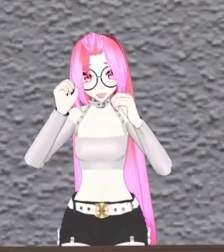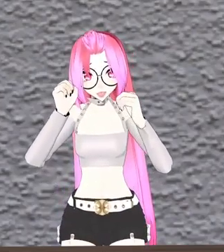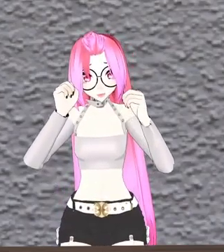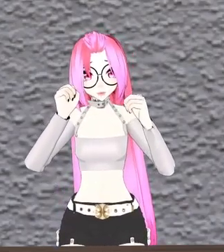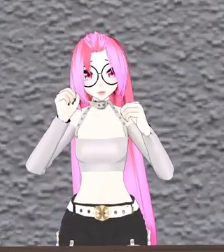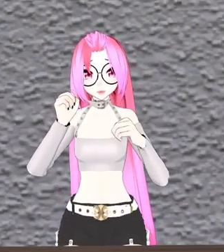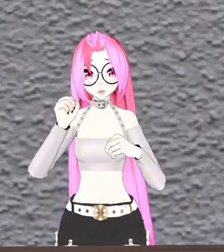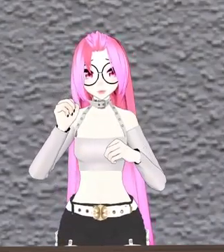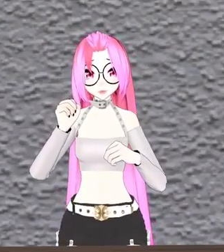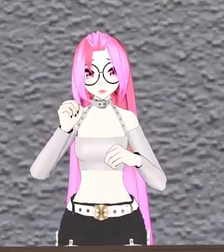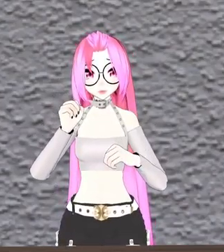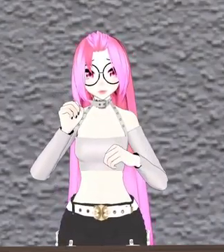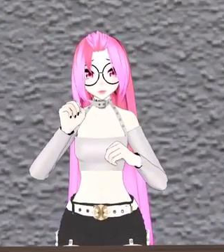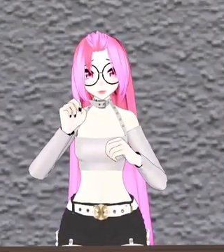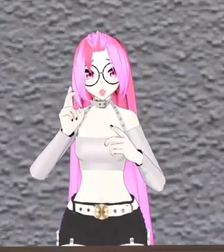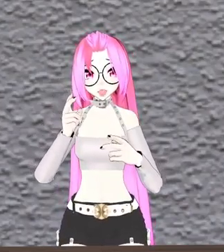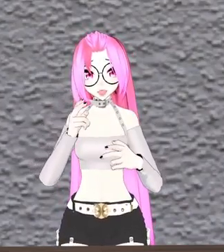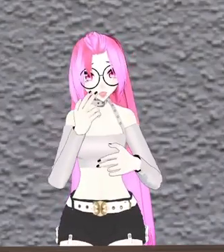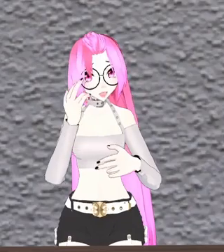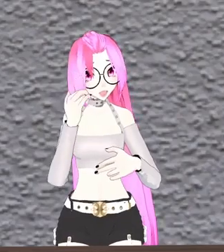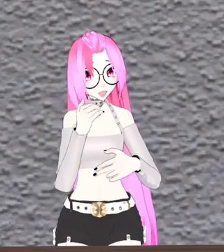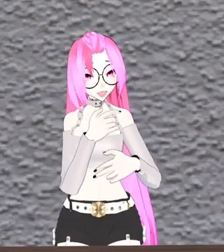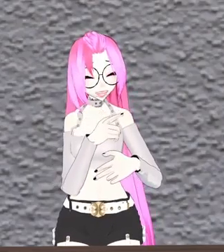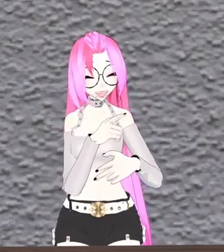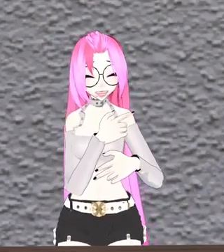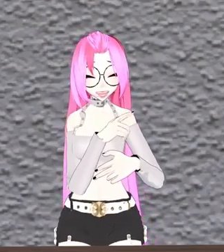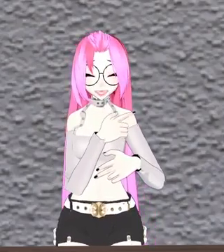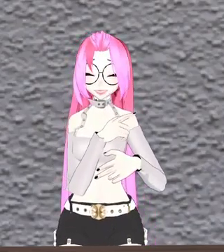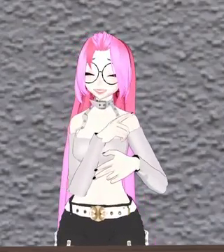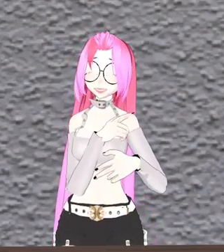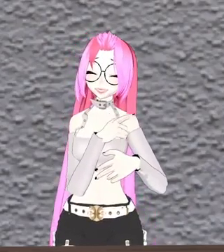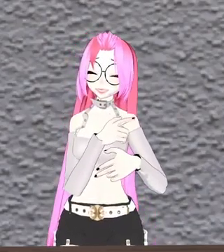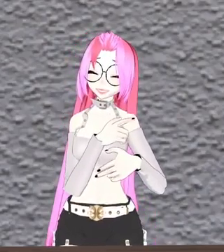that? Okay. Why did you say lazy?